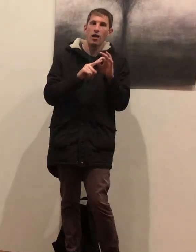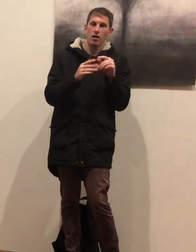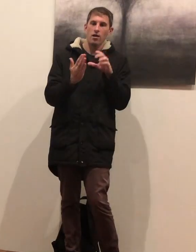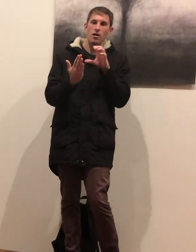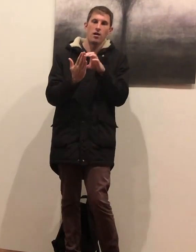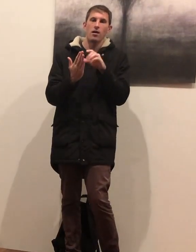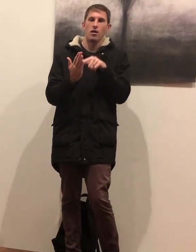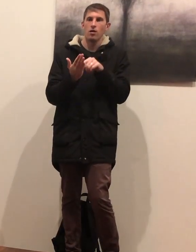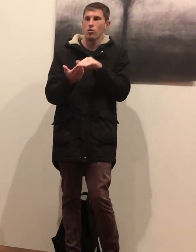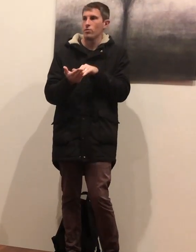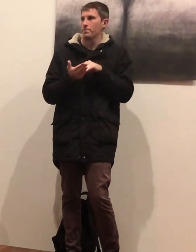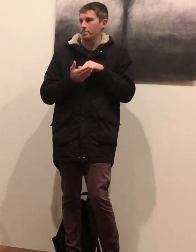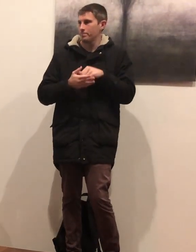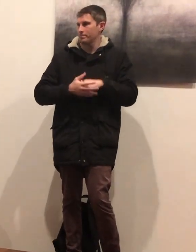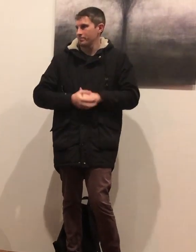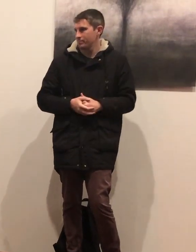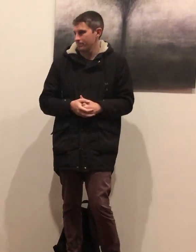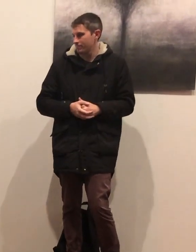in the book.